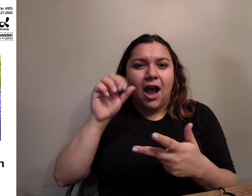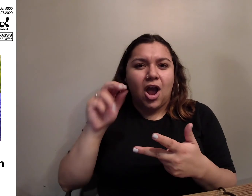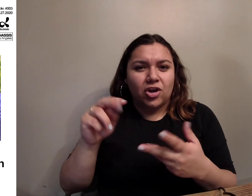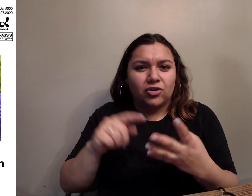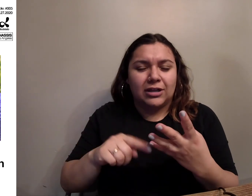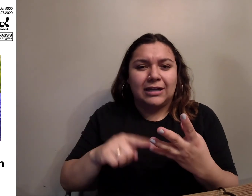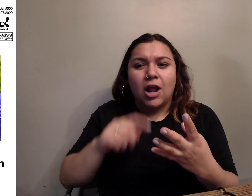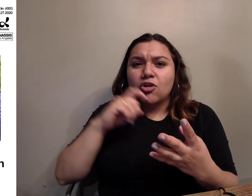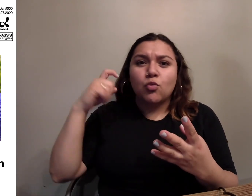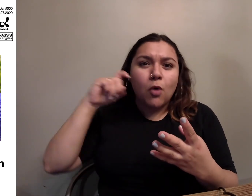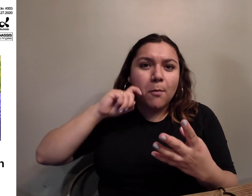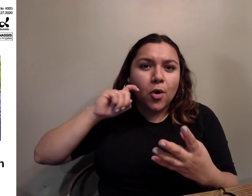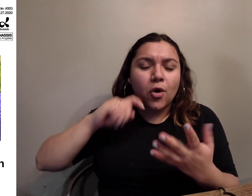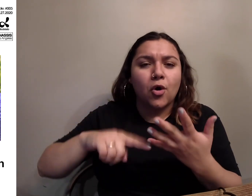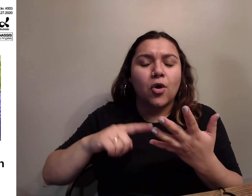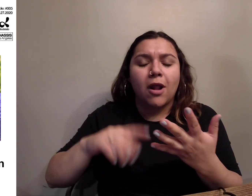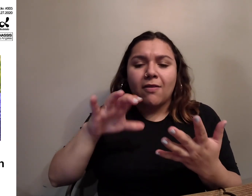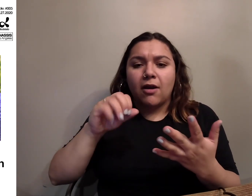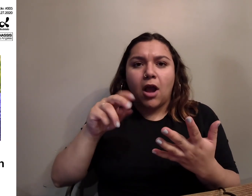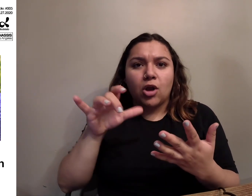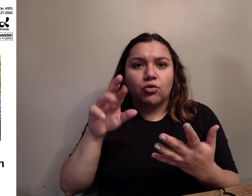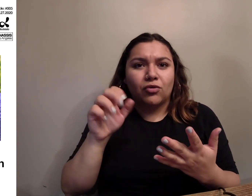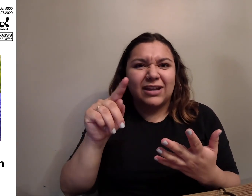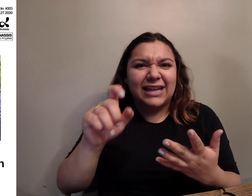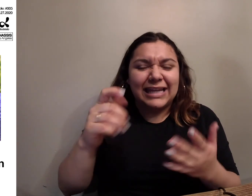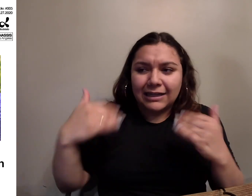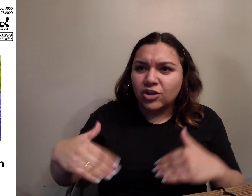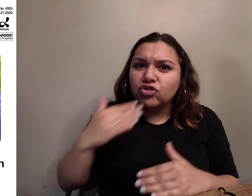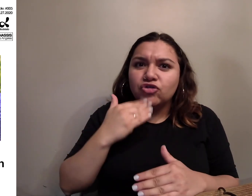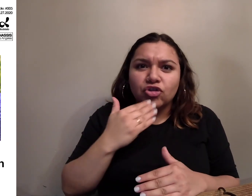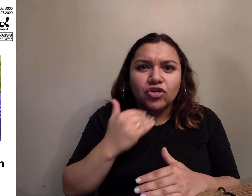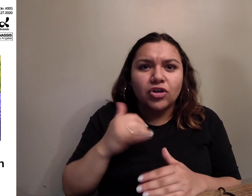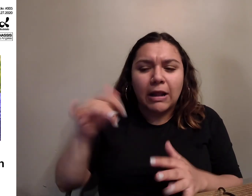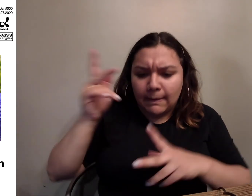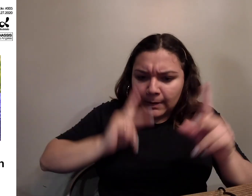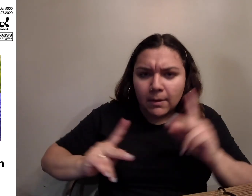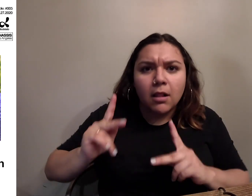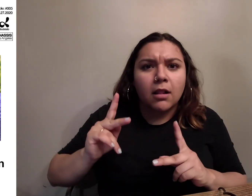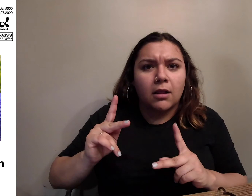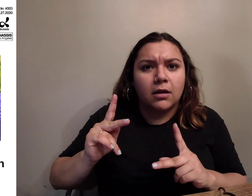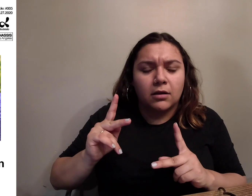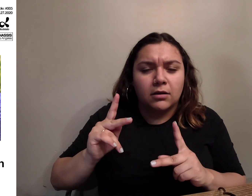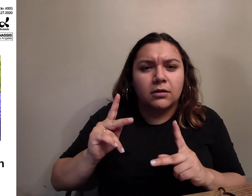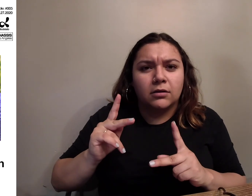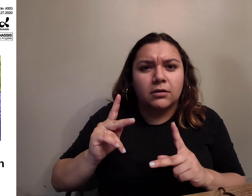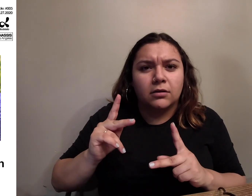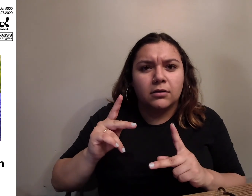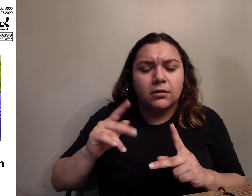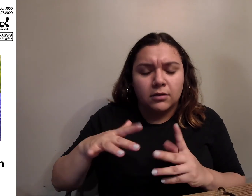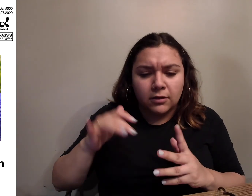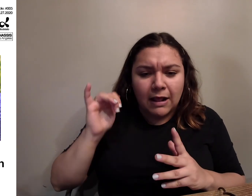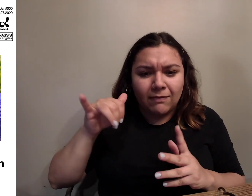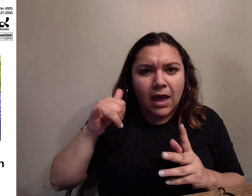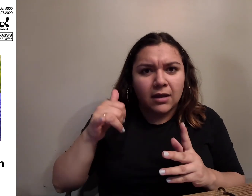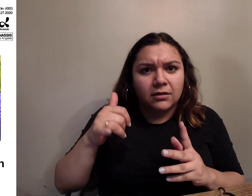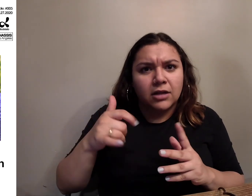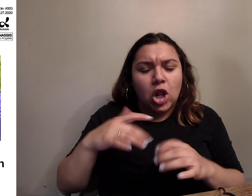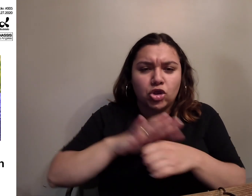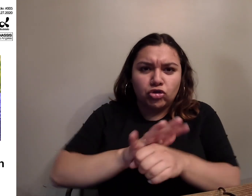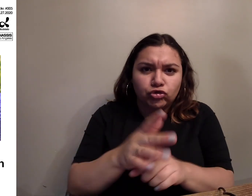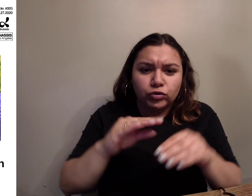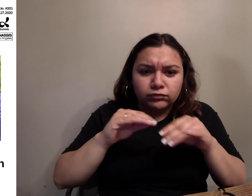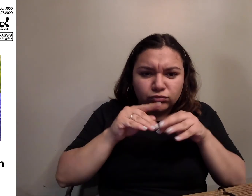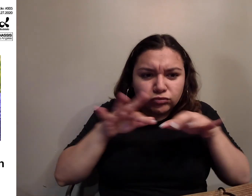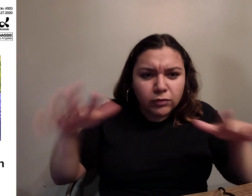the rubber, the coffee, the cotton, the sugar, the people. The germ traveled faster than the